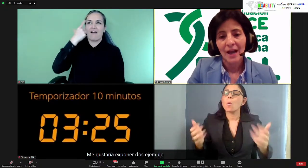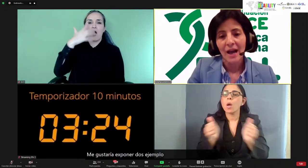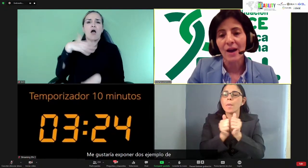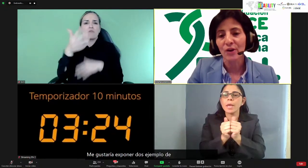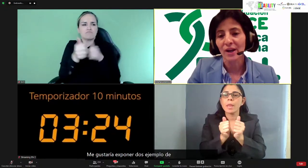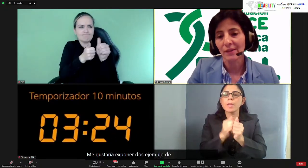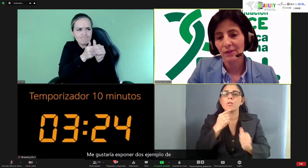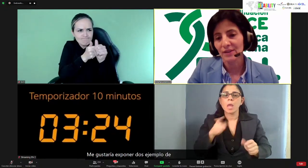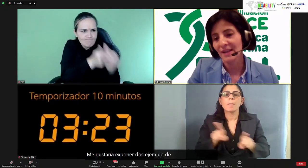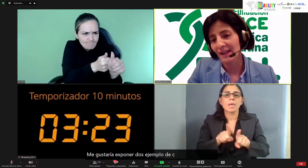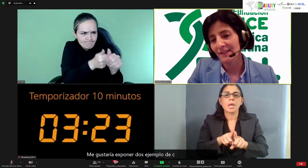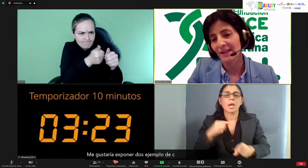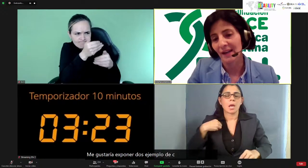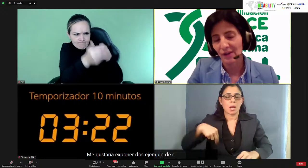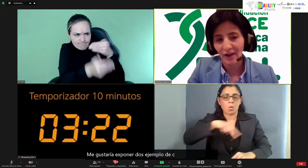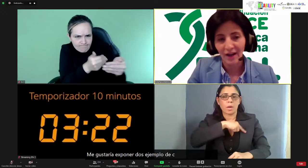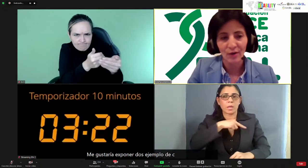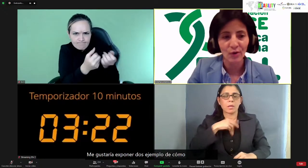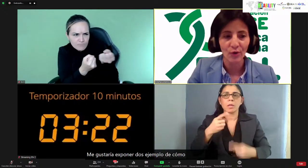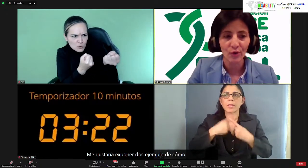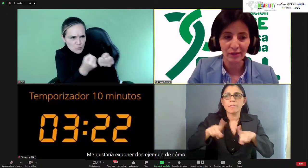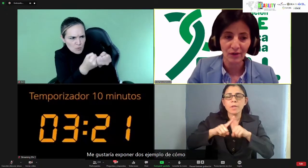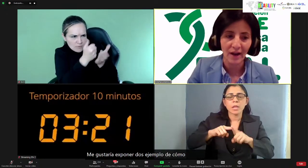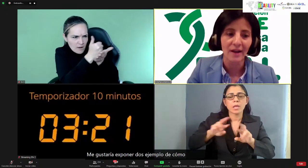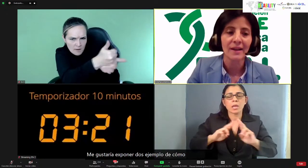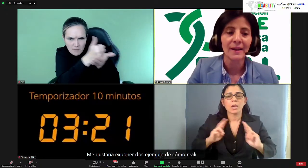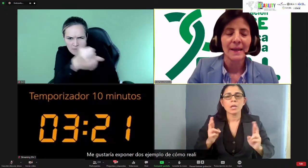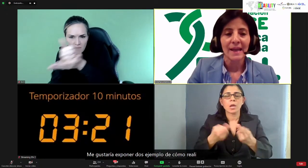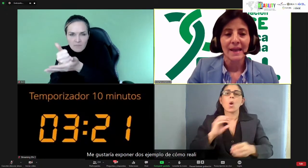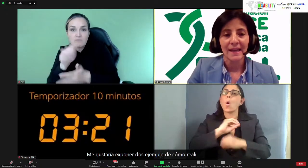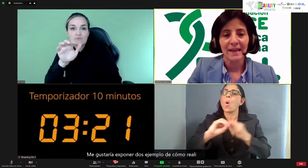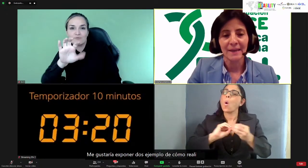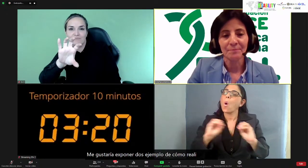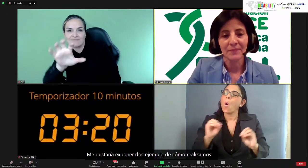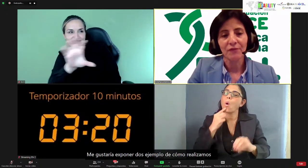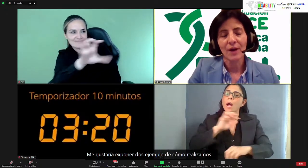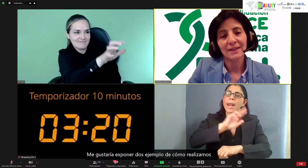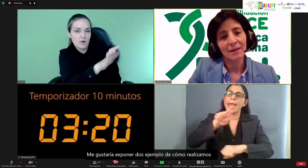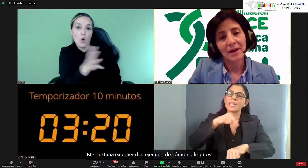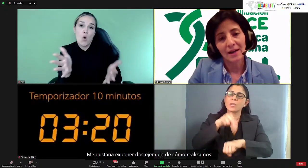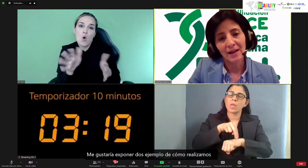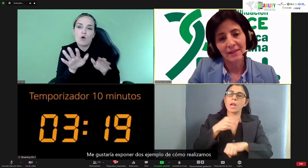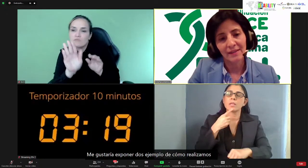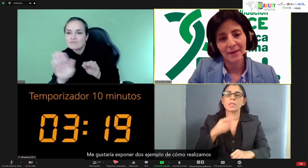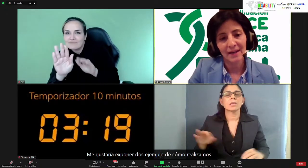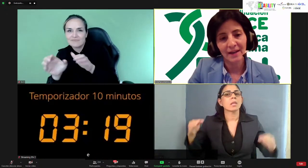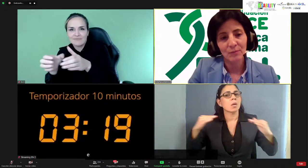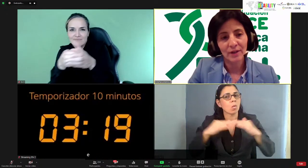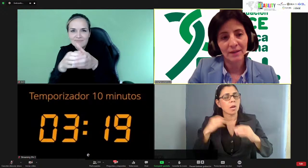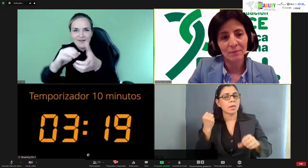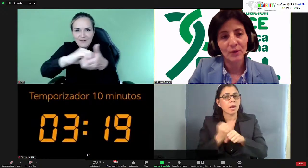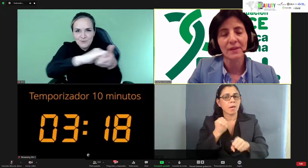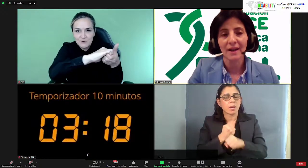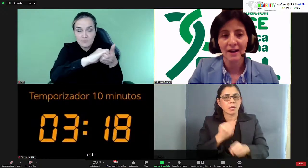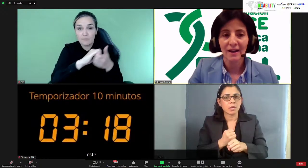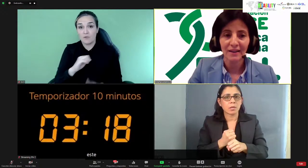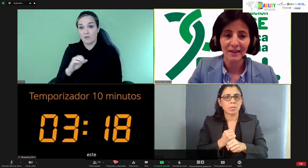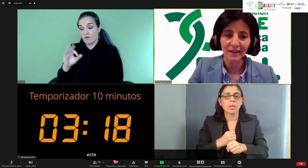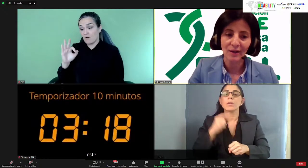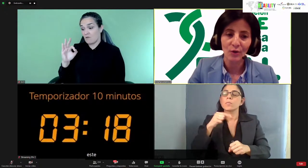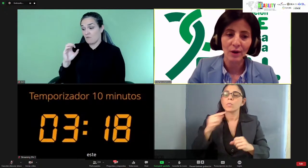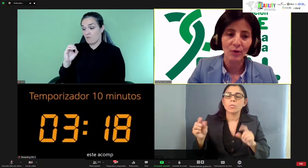how we carry out this accompaniment to regional organizations for all